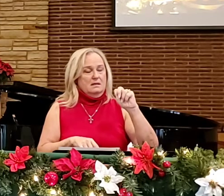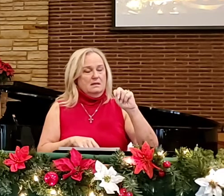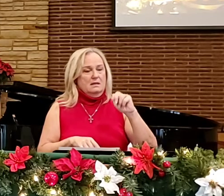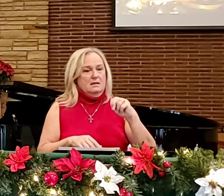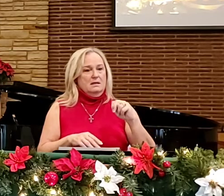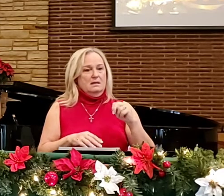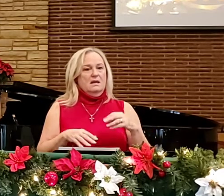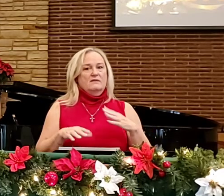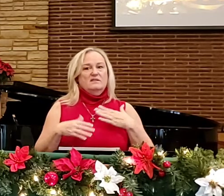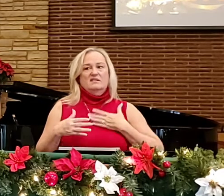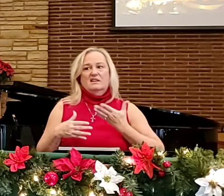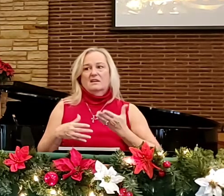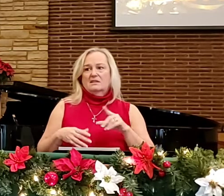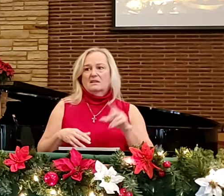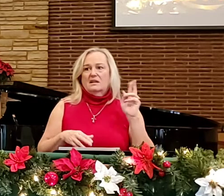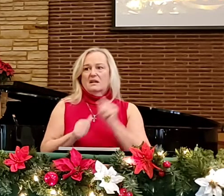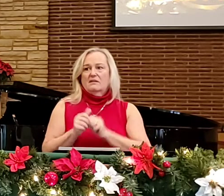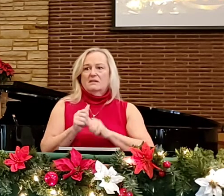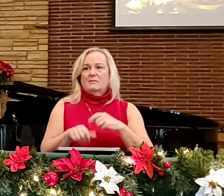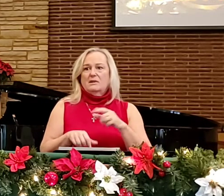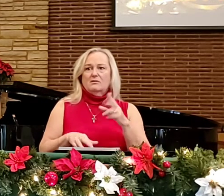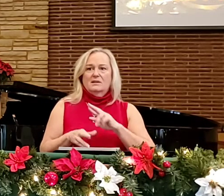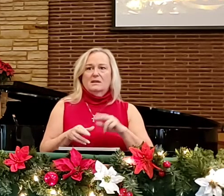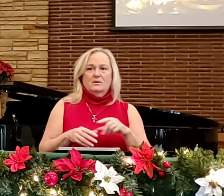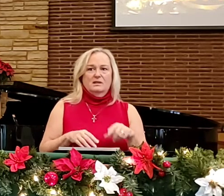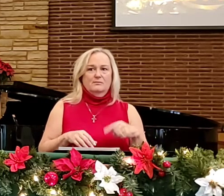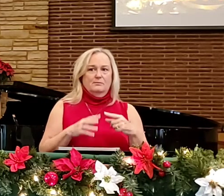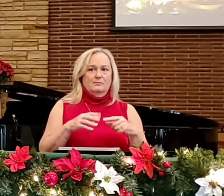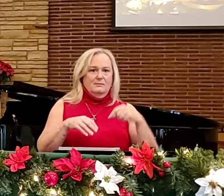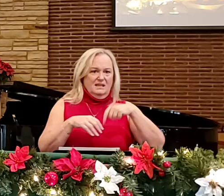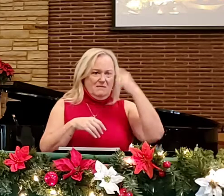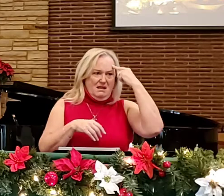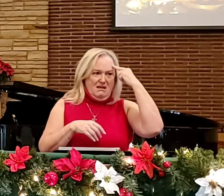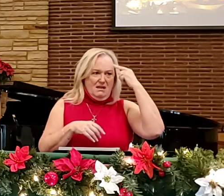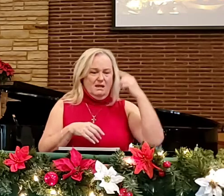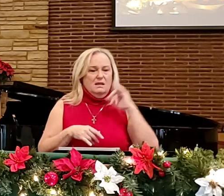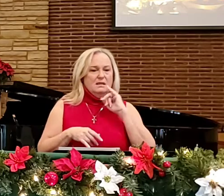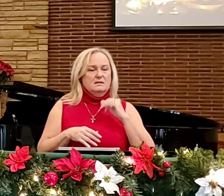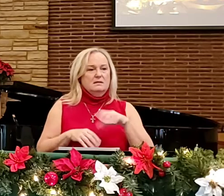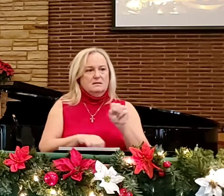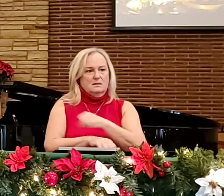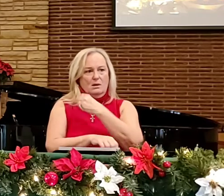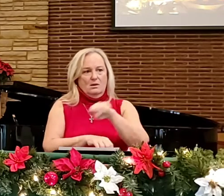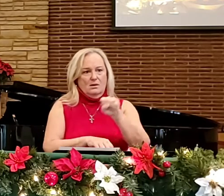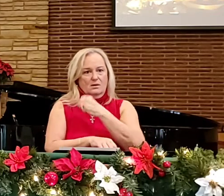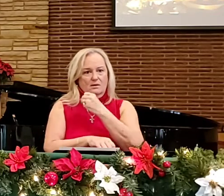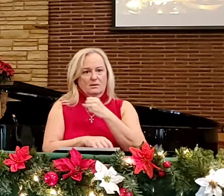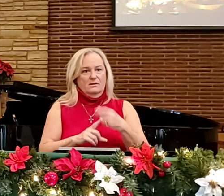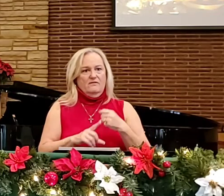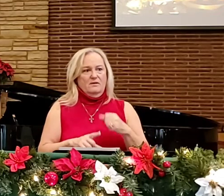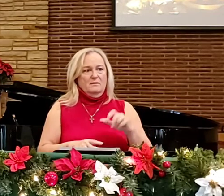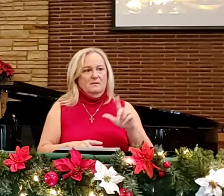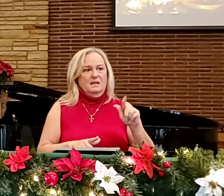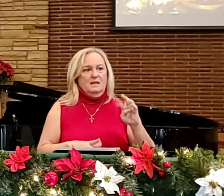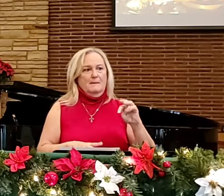I have to confess, every time I read that, what pops in my head is the song from Les